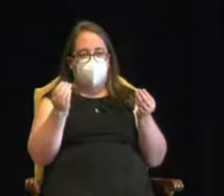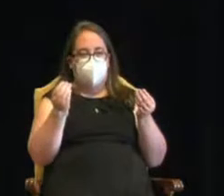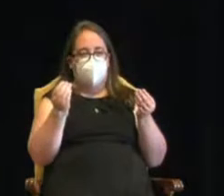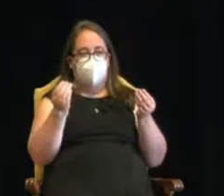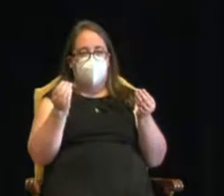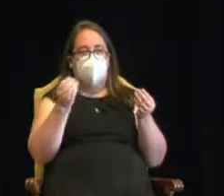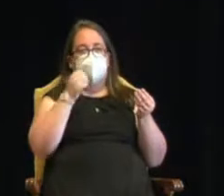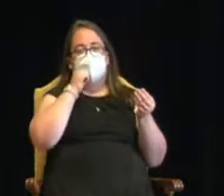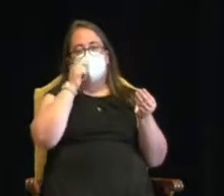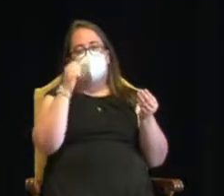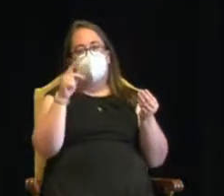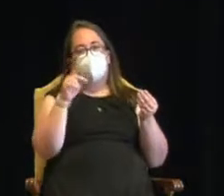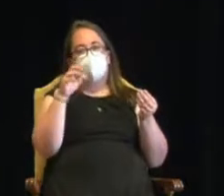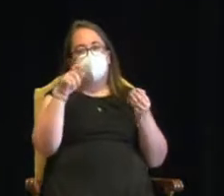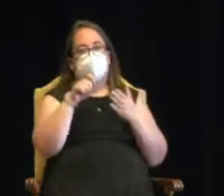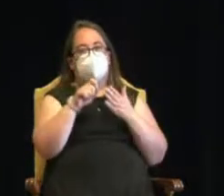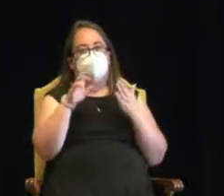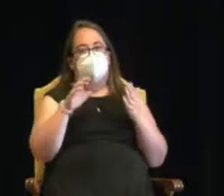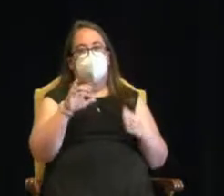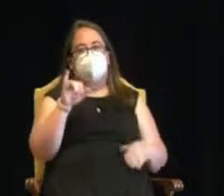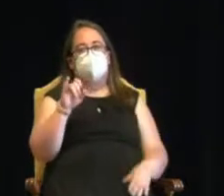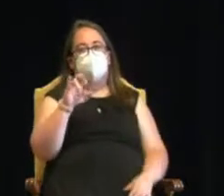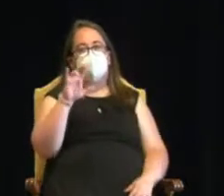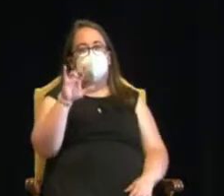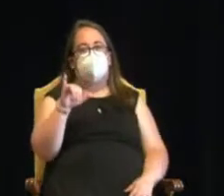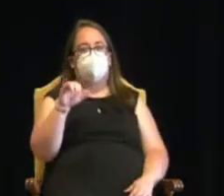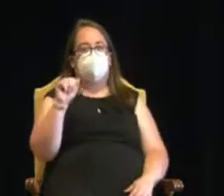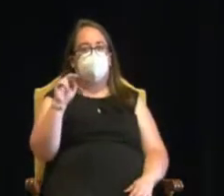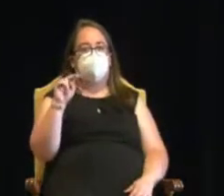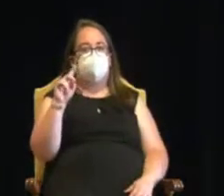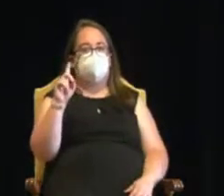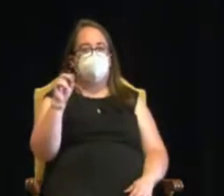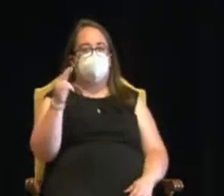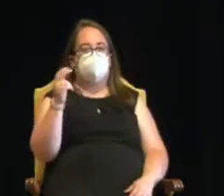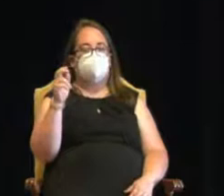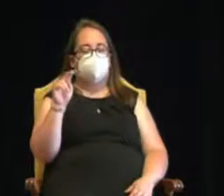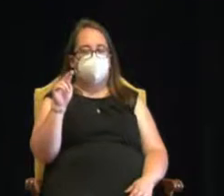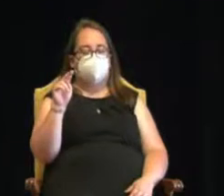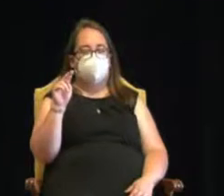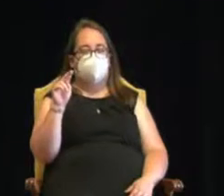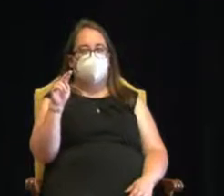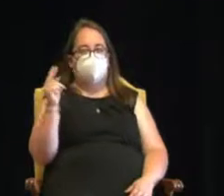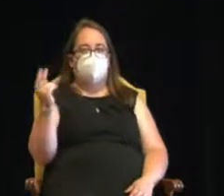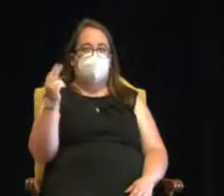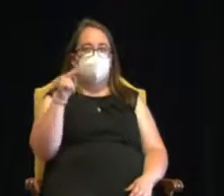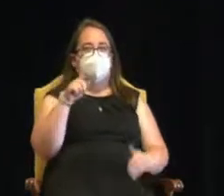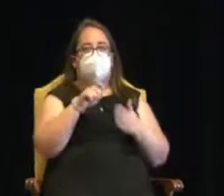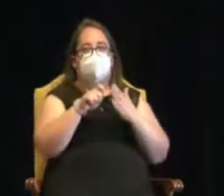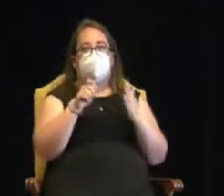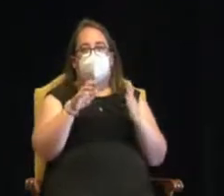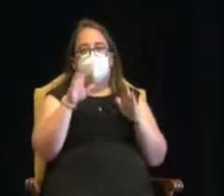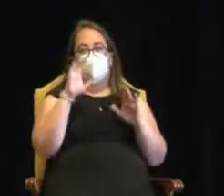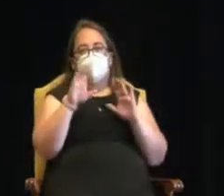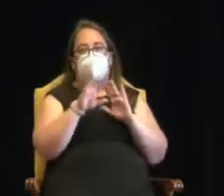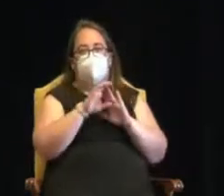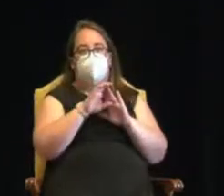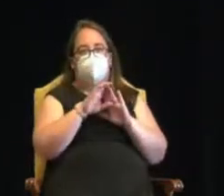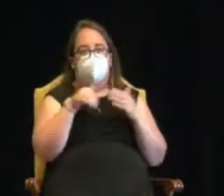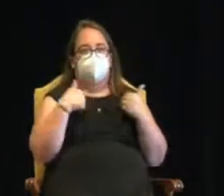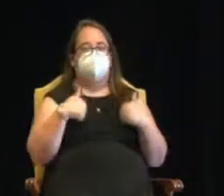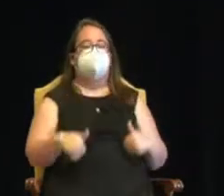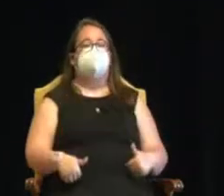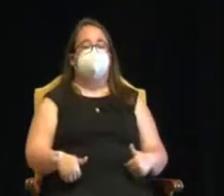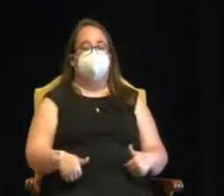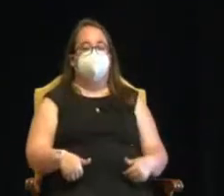non-PC writer Gerry Anderson, take a look at the author photo, It Me.